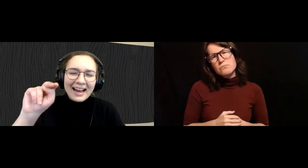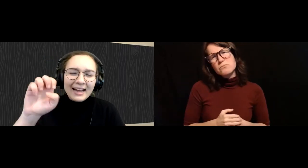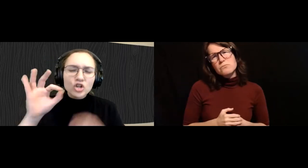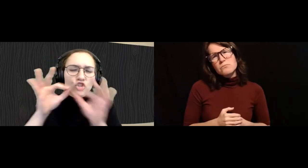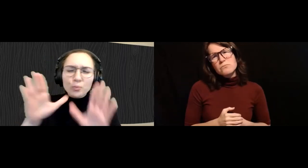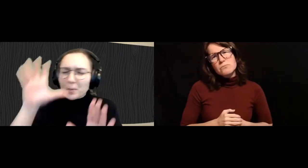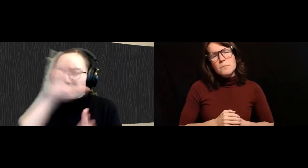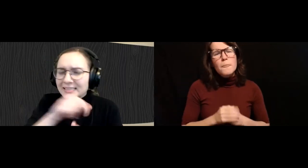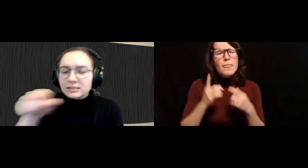is.